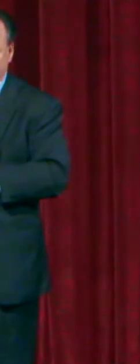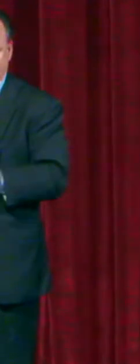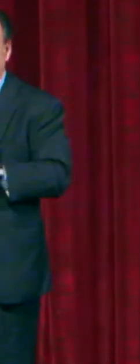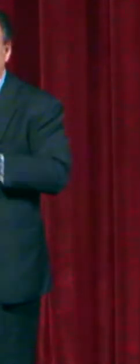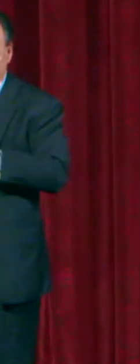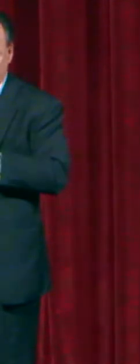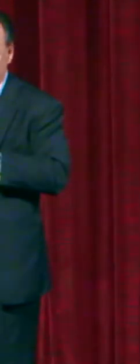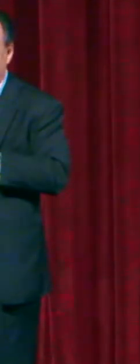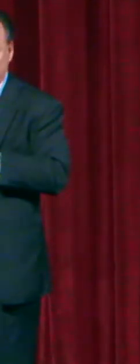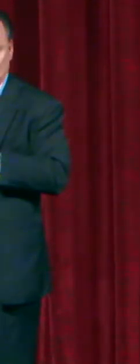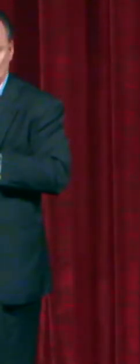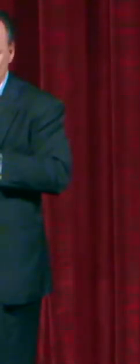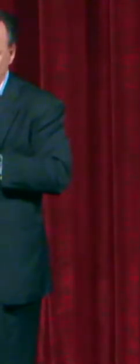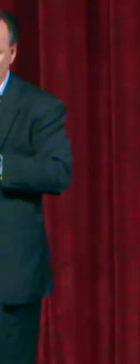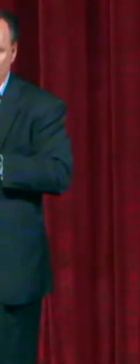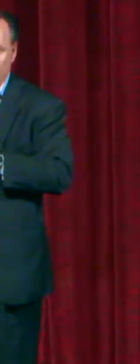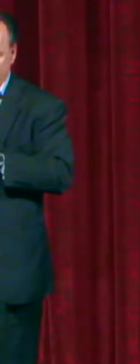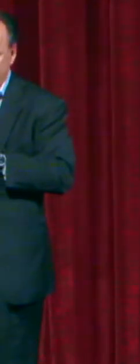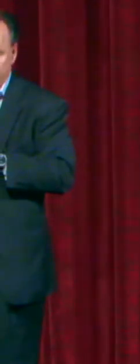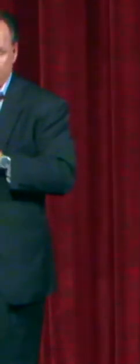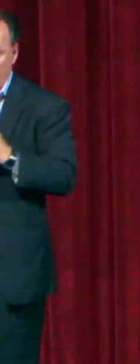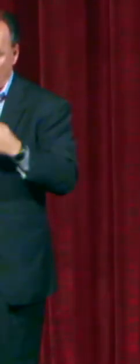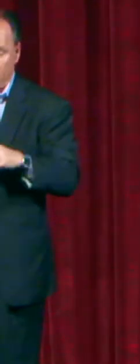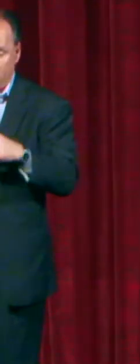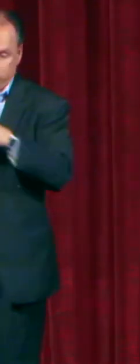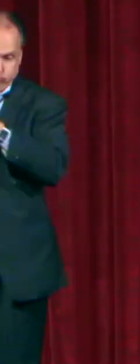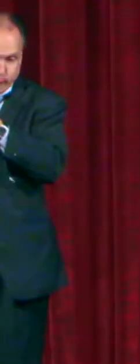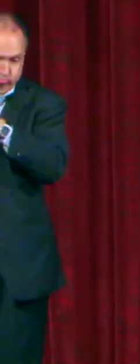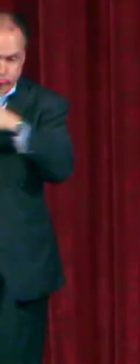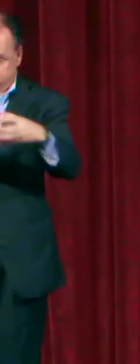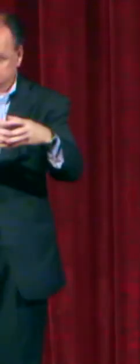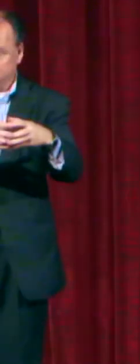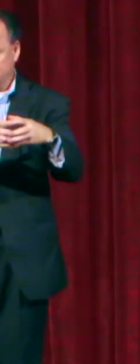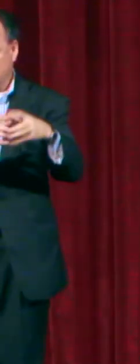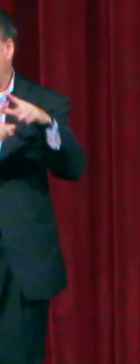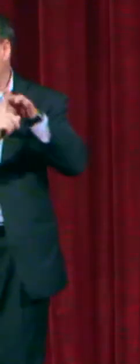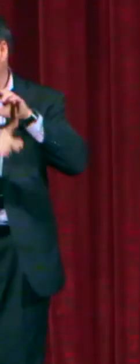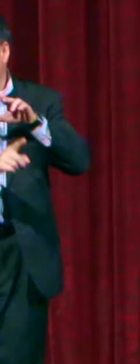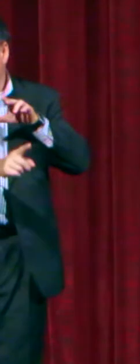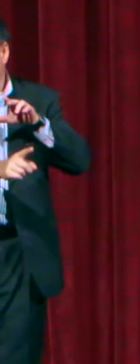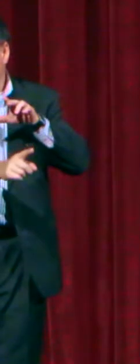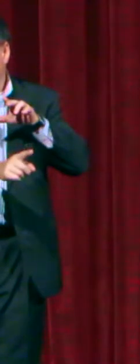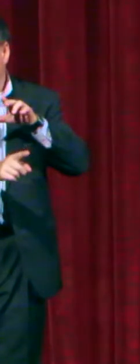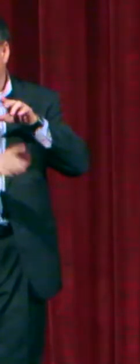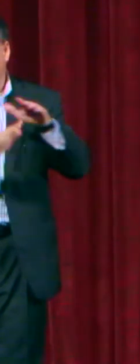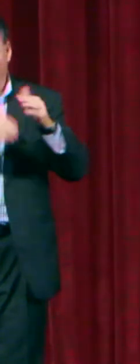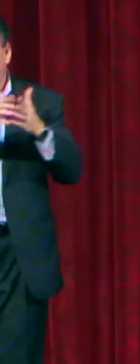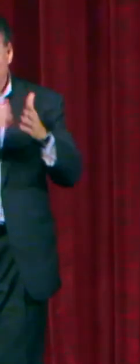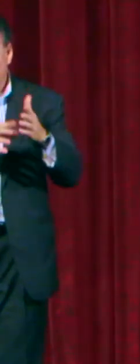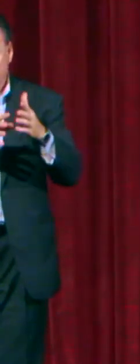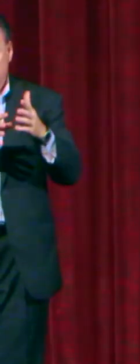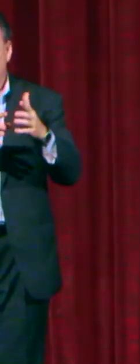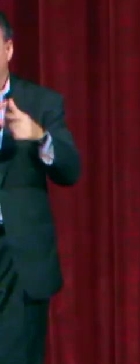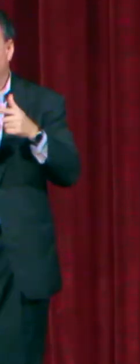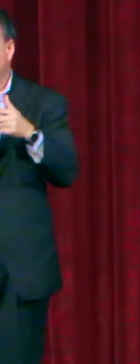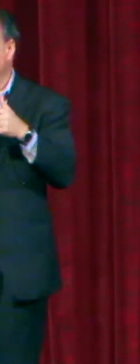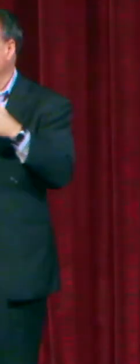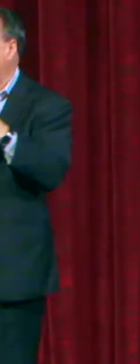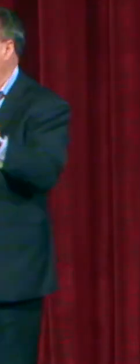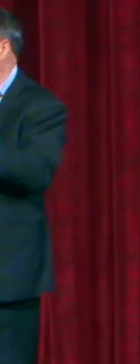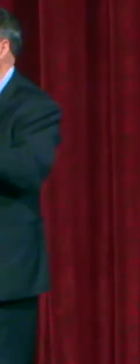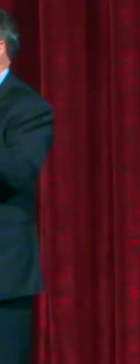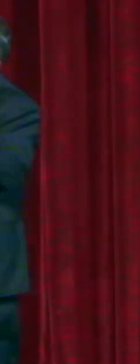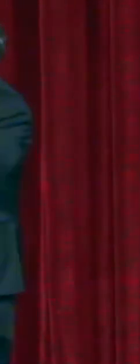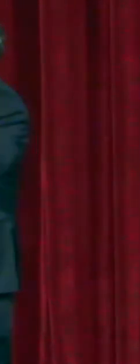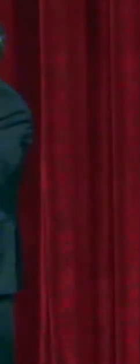of very critical incident where we would have to evacuate, a mass evacuation. So as you can imagine,